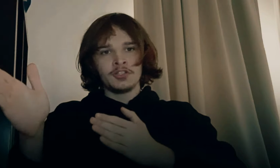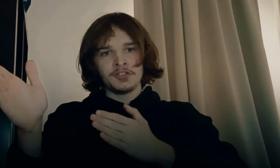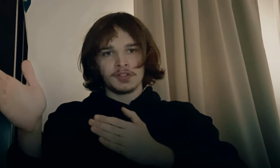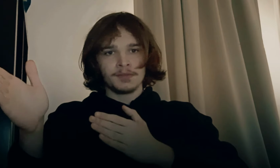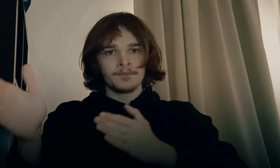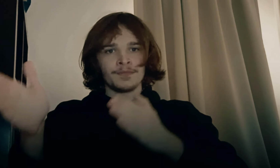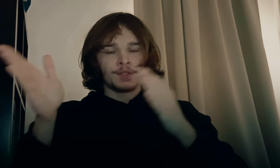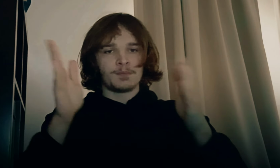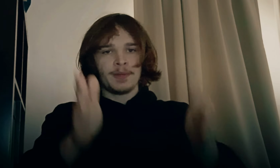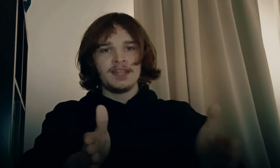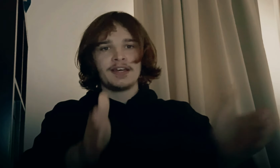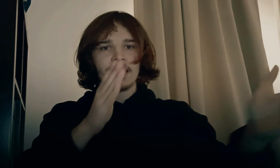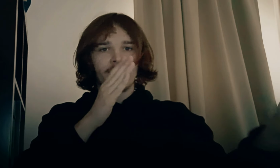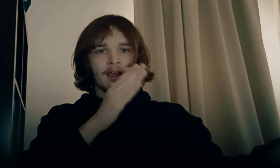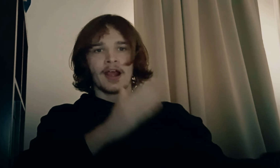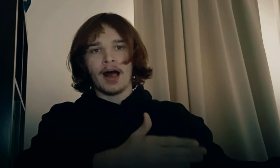masculinity is being calm.